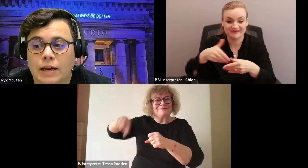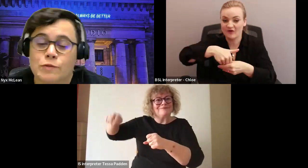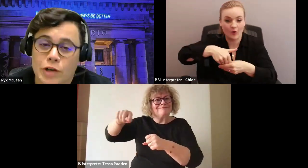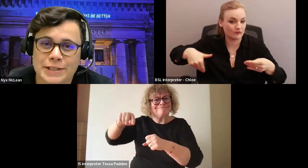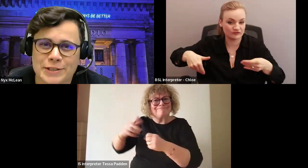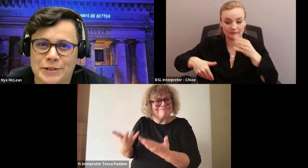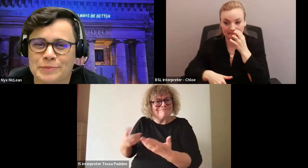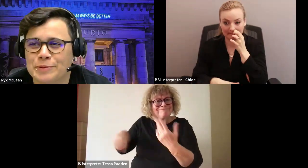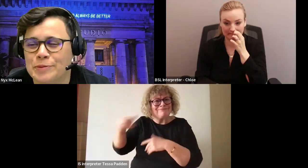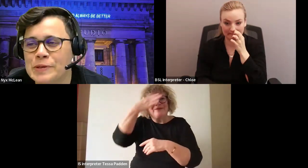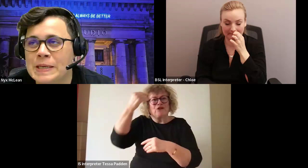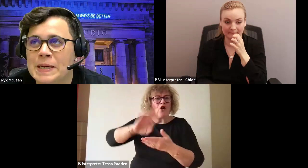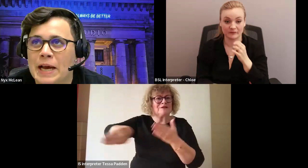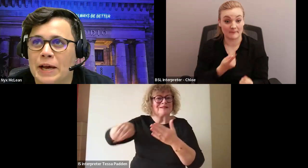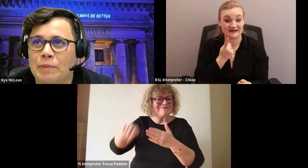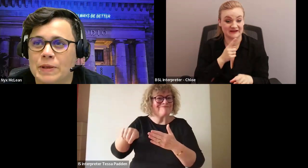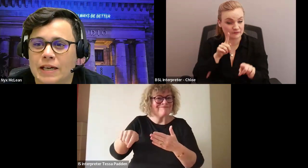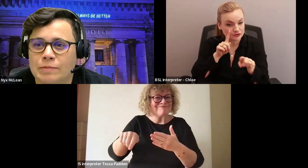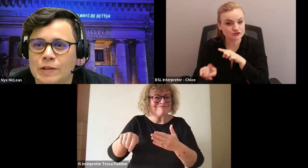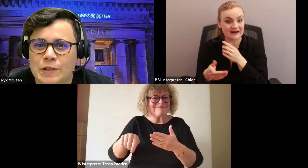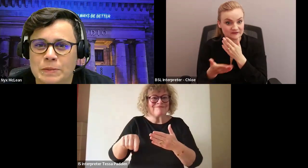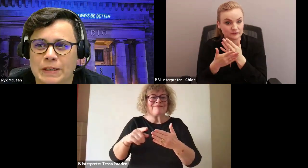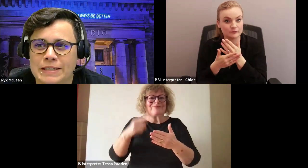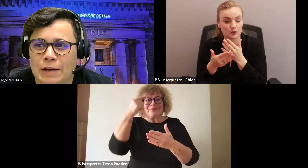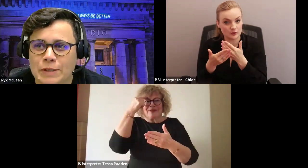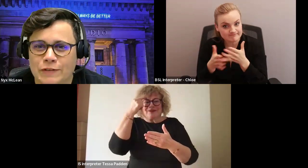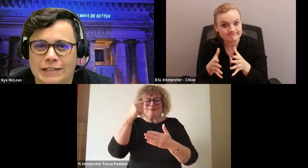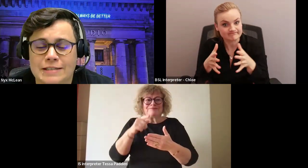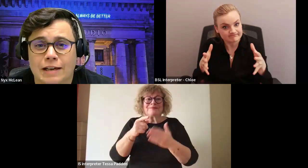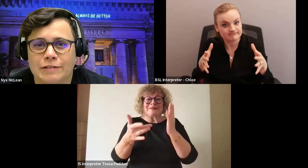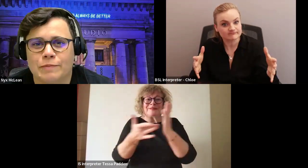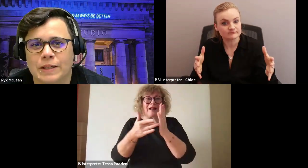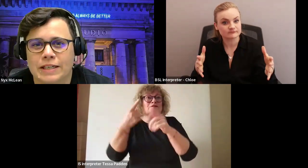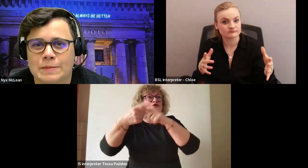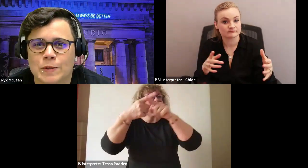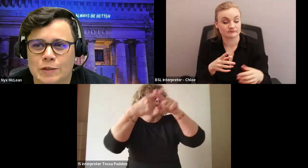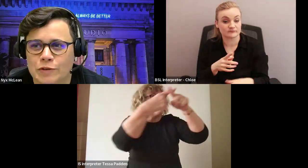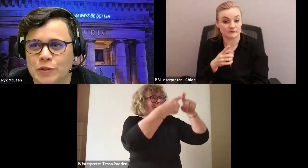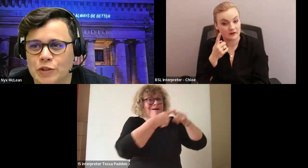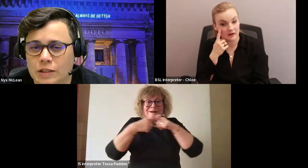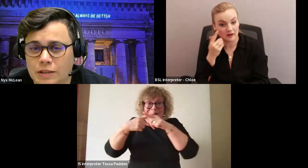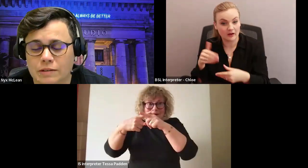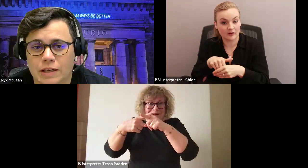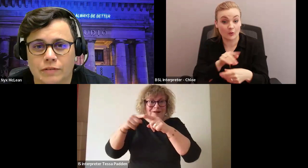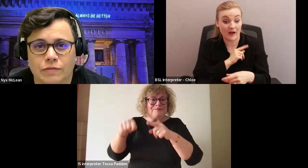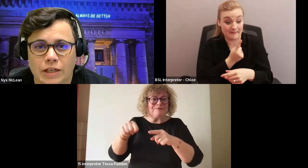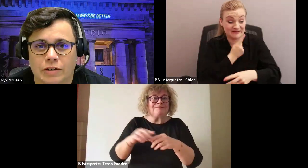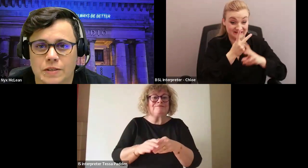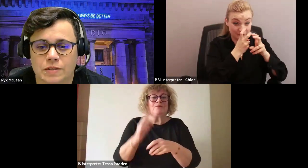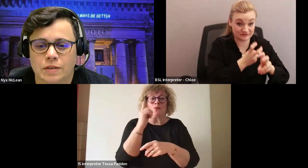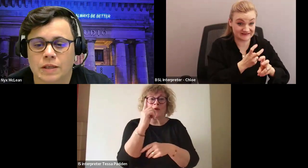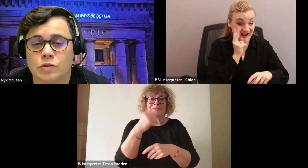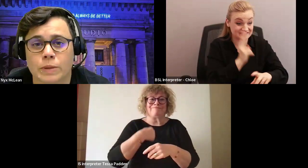that I'm trying to do more and more, because I am concerned about how much violence I've been exposed to as a researcher, the kind of